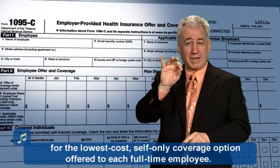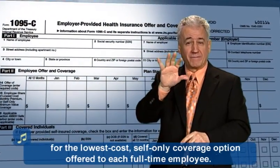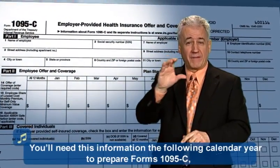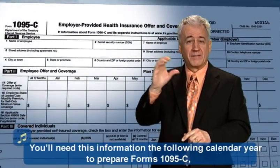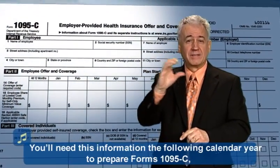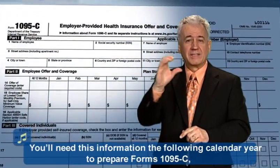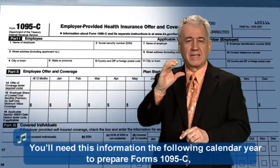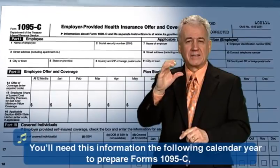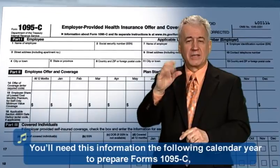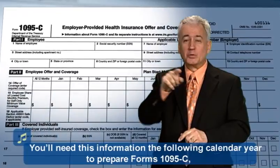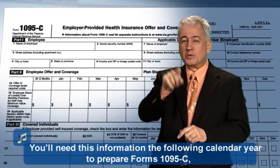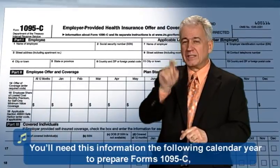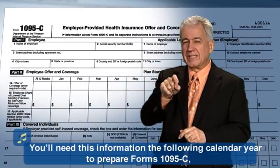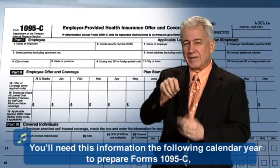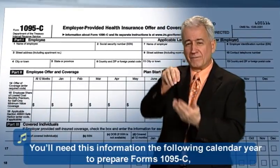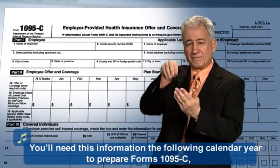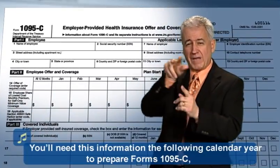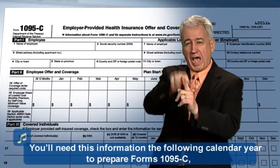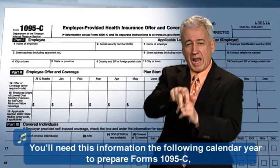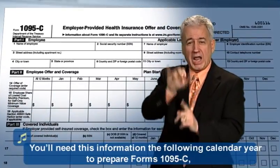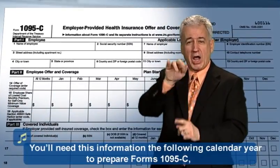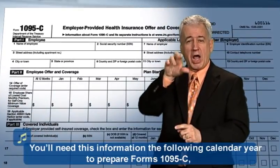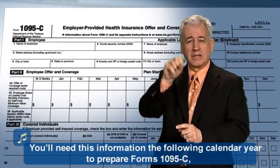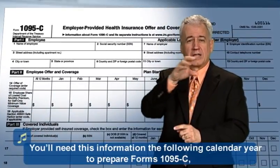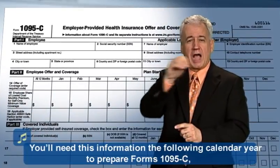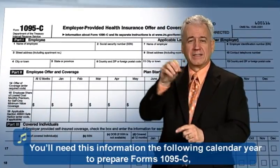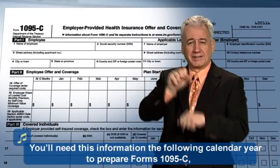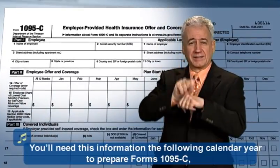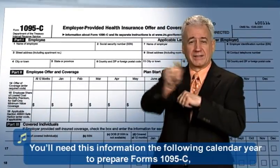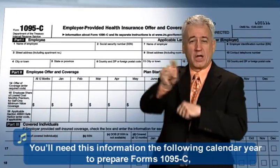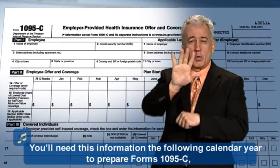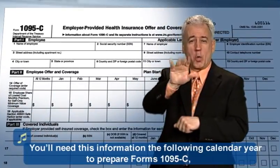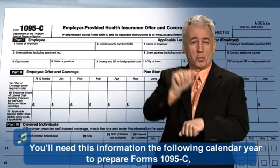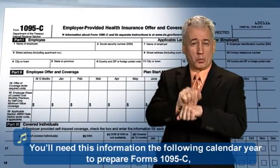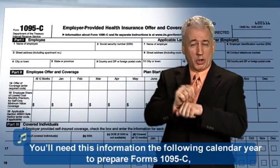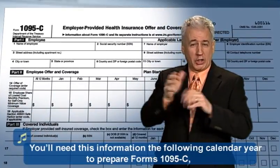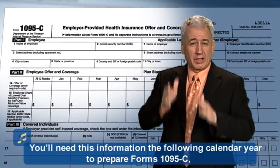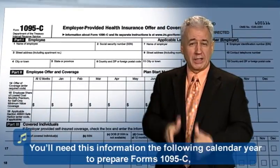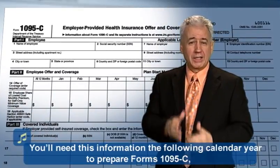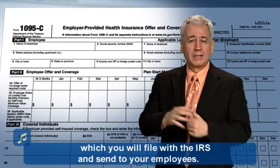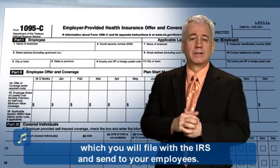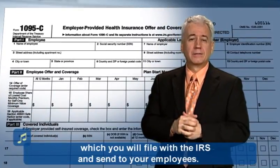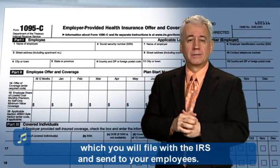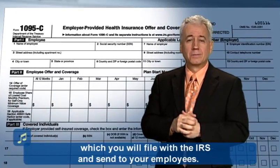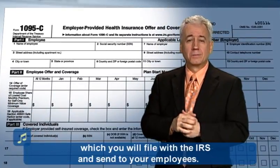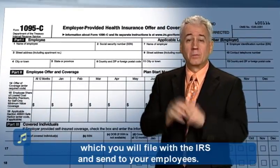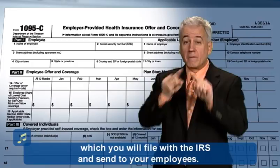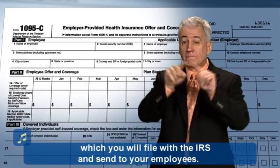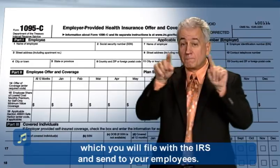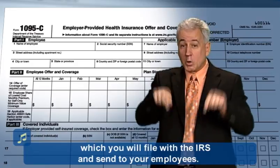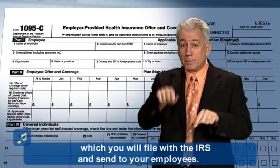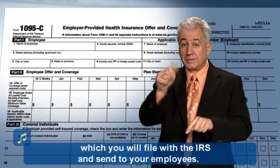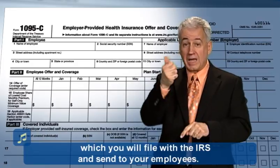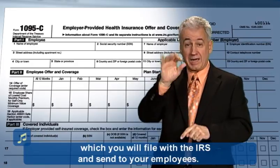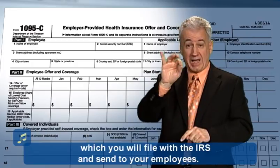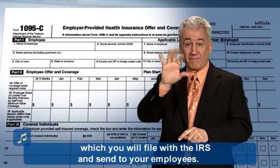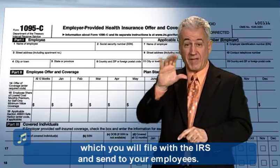You'll need this information the following calendar year to prepare Forms 1095-C, which you will file with the IRS and send to